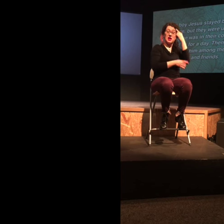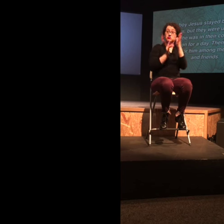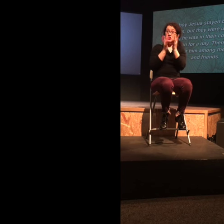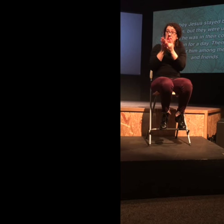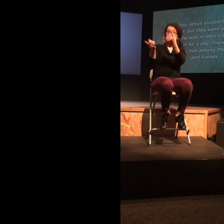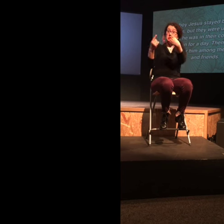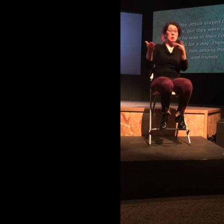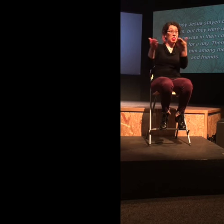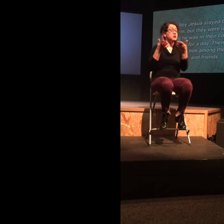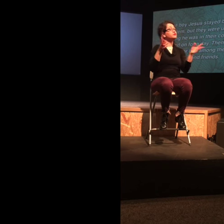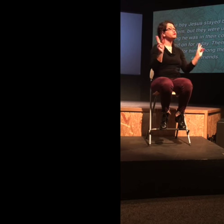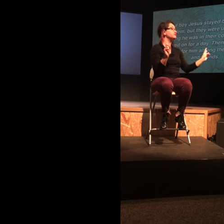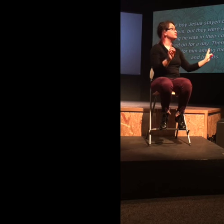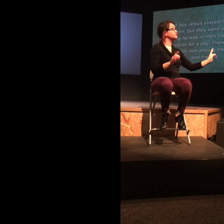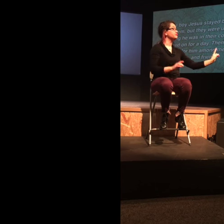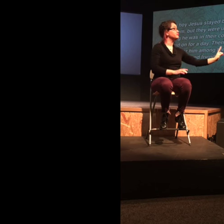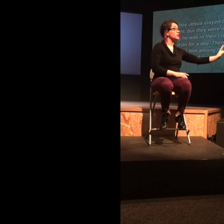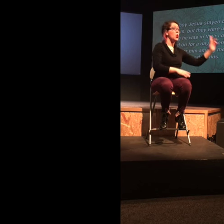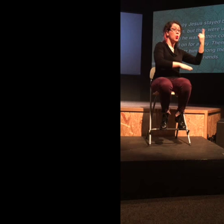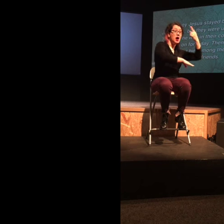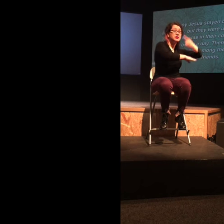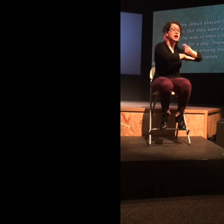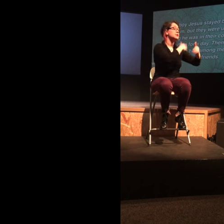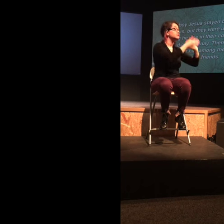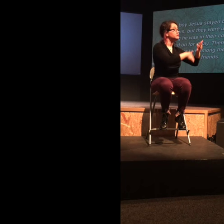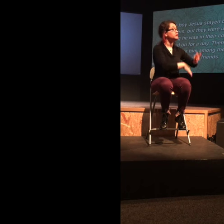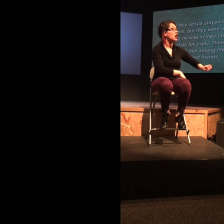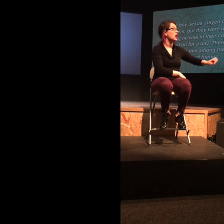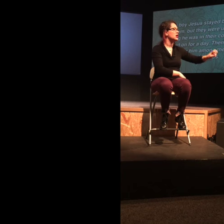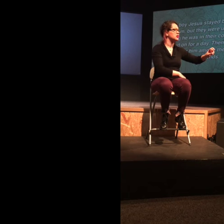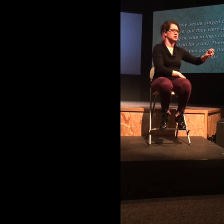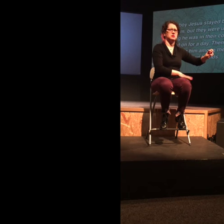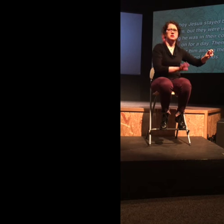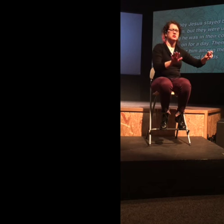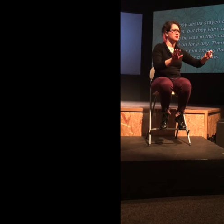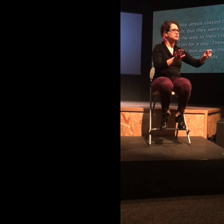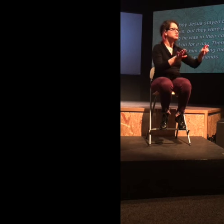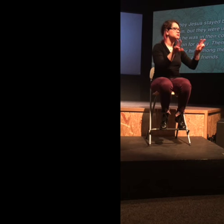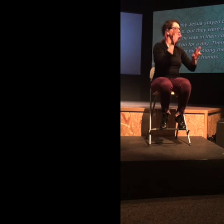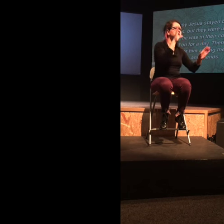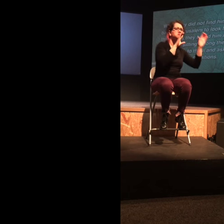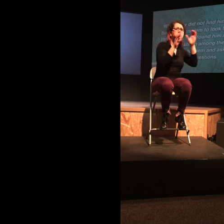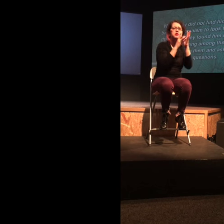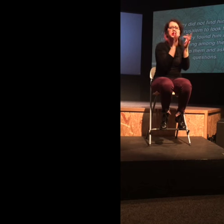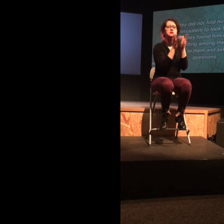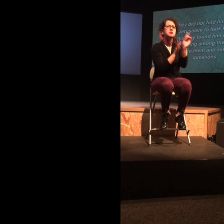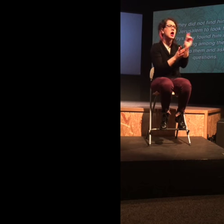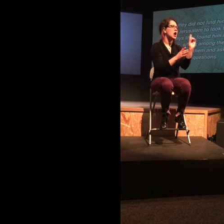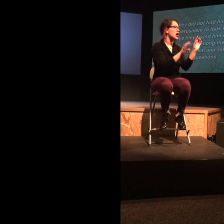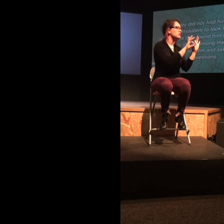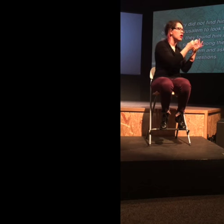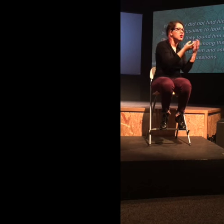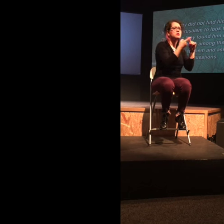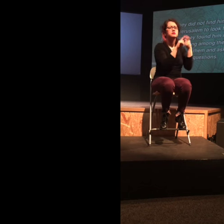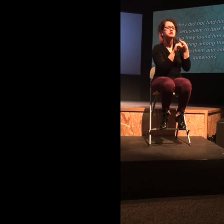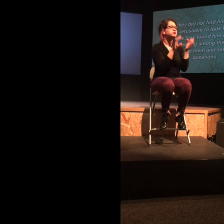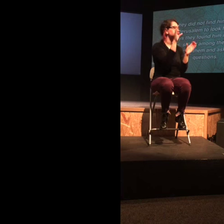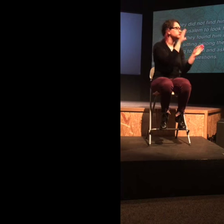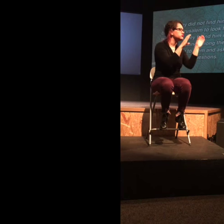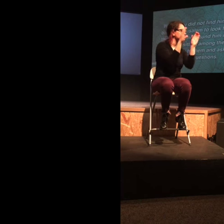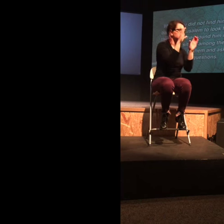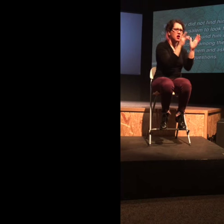a day. Then they began looking for him among their relatives and friends. And then when they did not find him, they